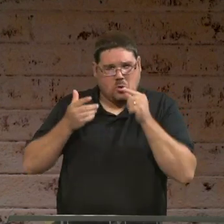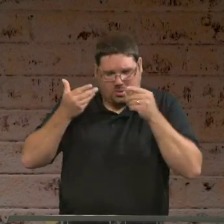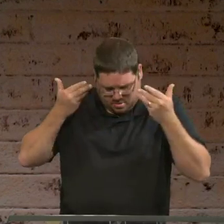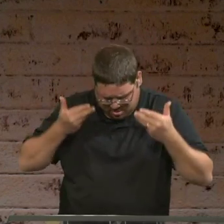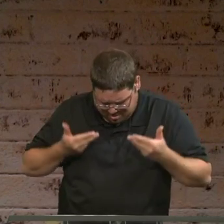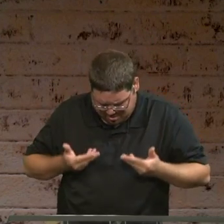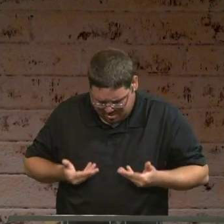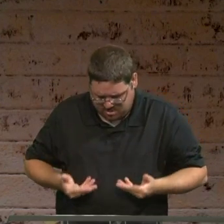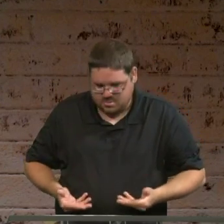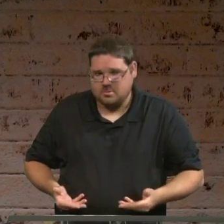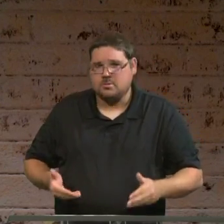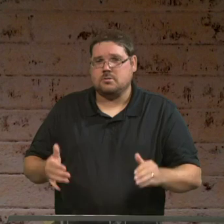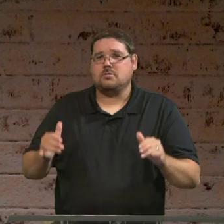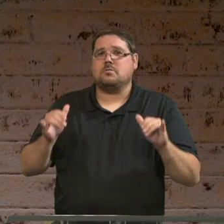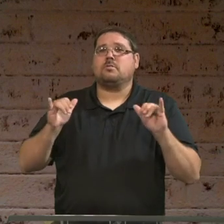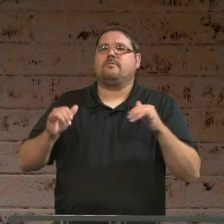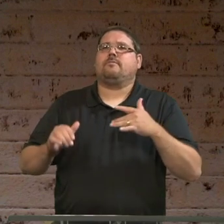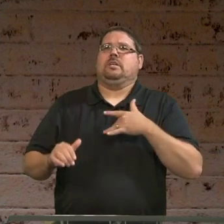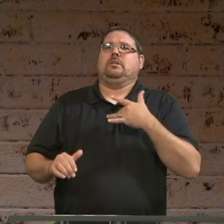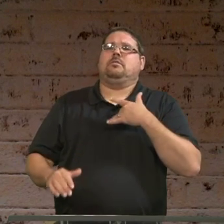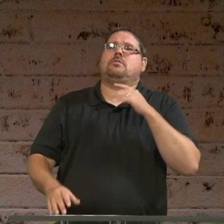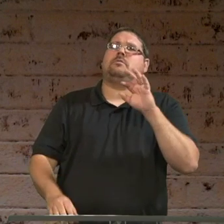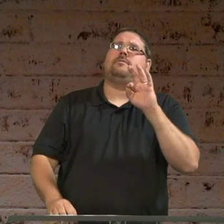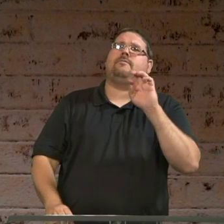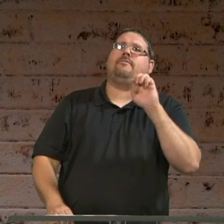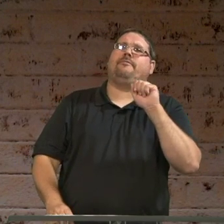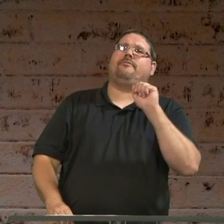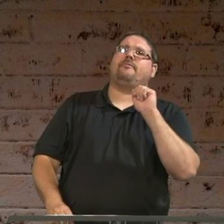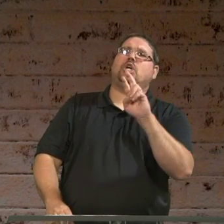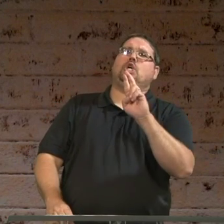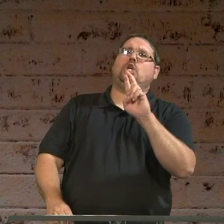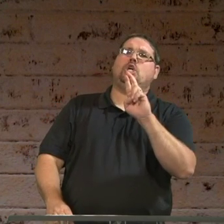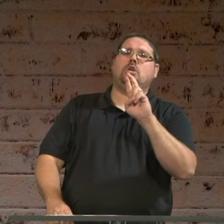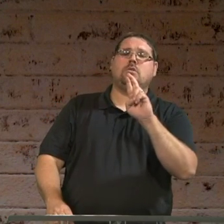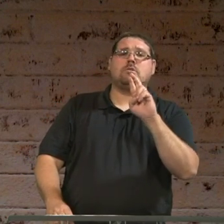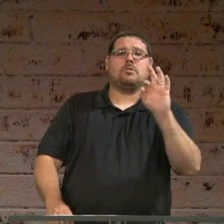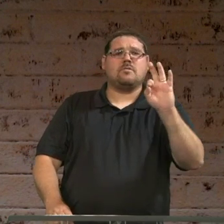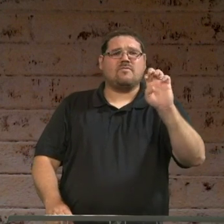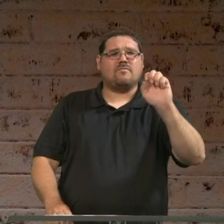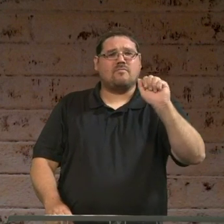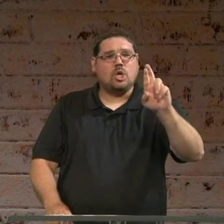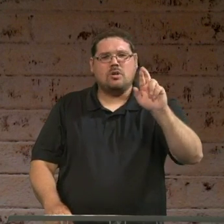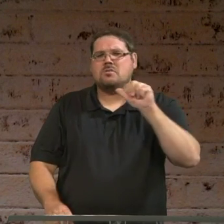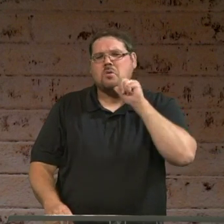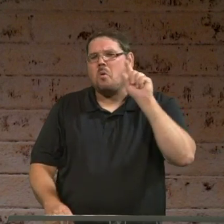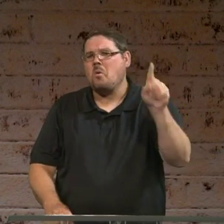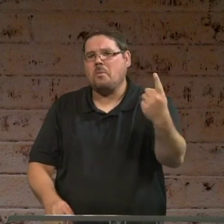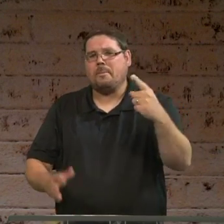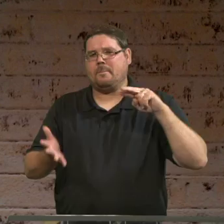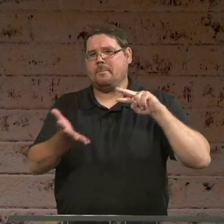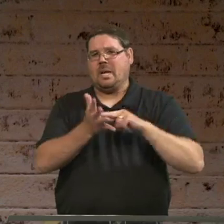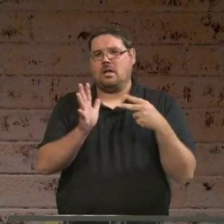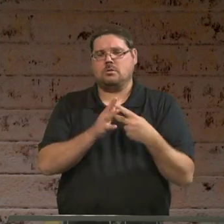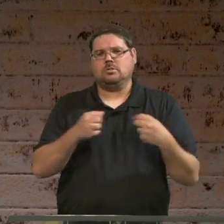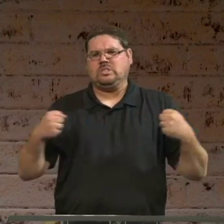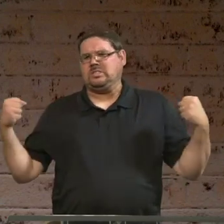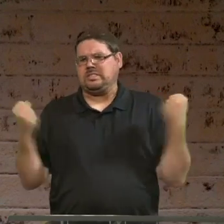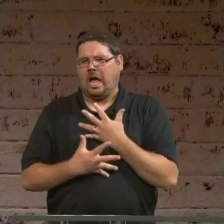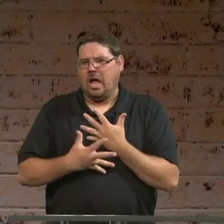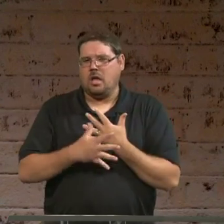has made me, even from my mother's womb. And he responds with fear. Not the kind of